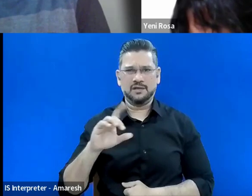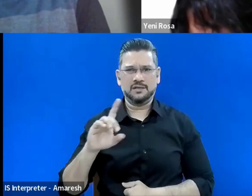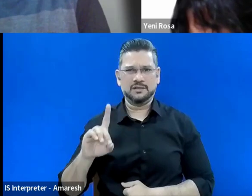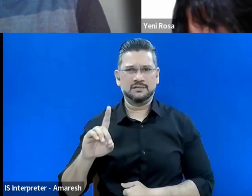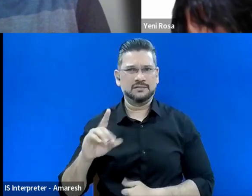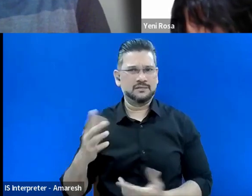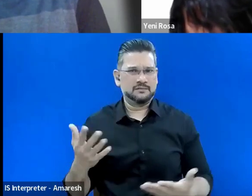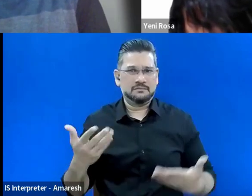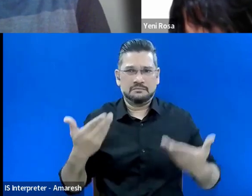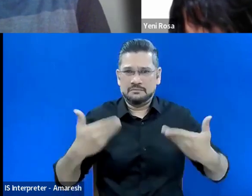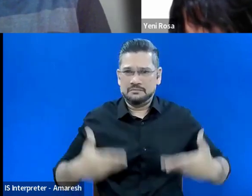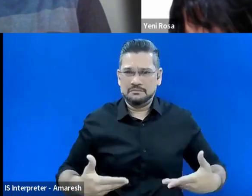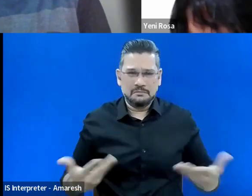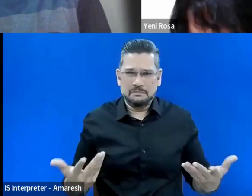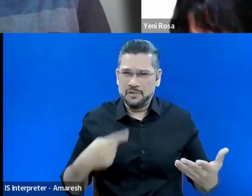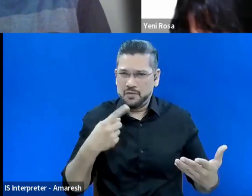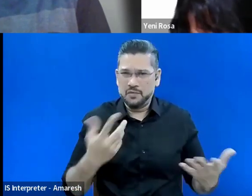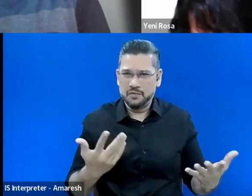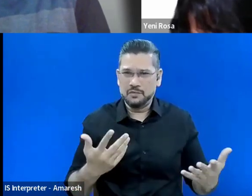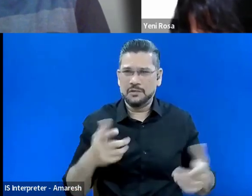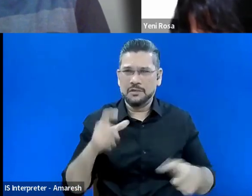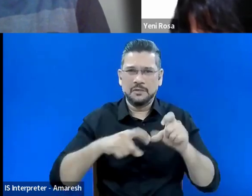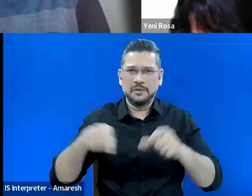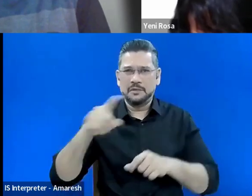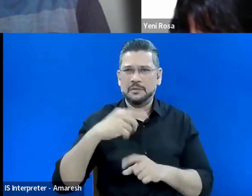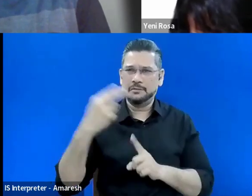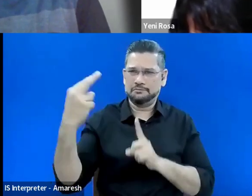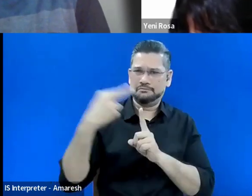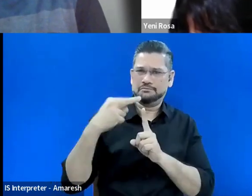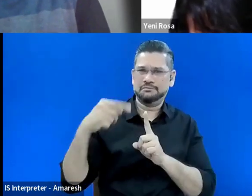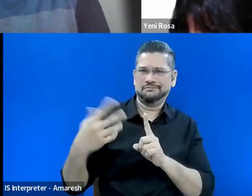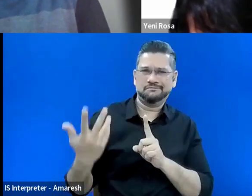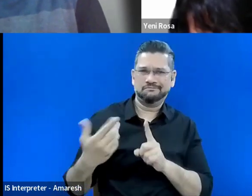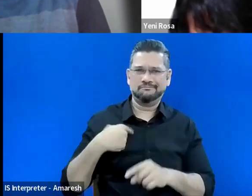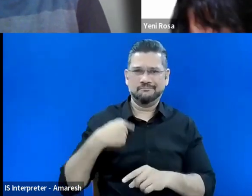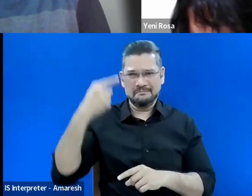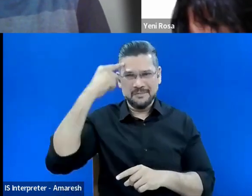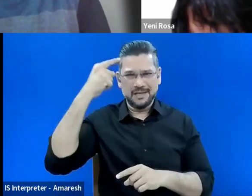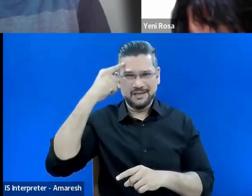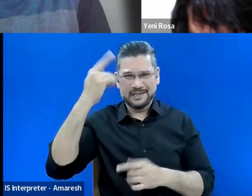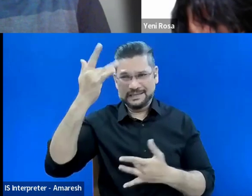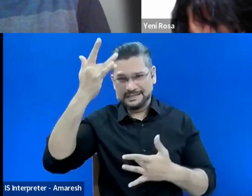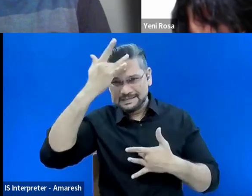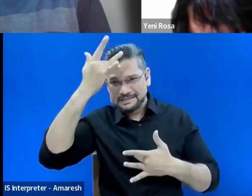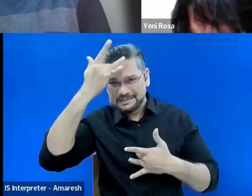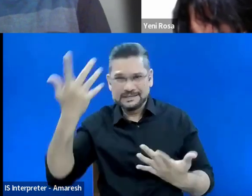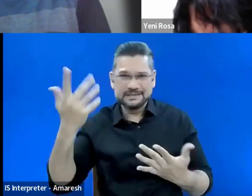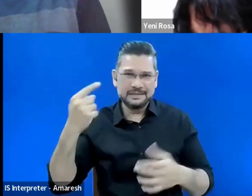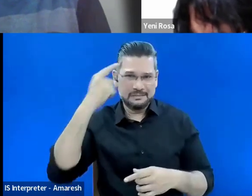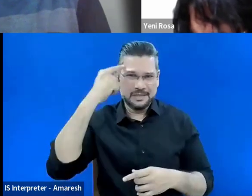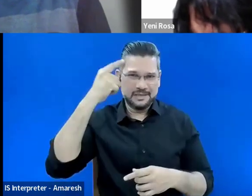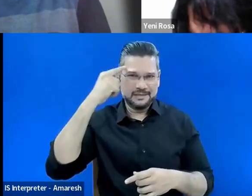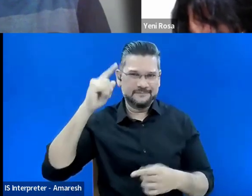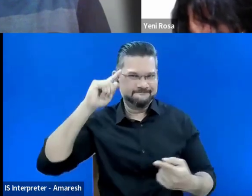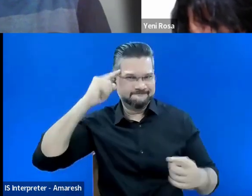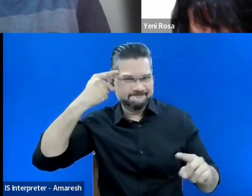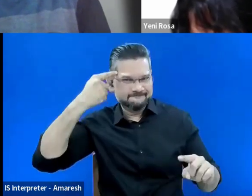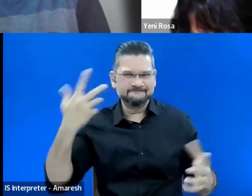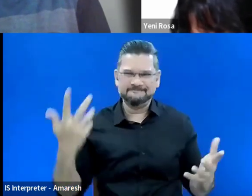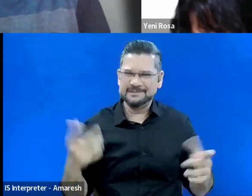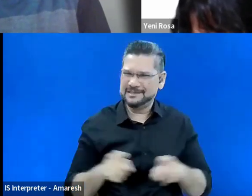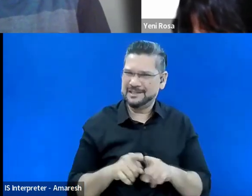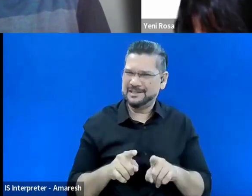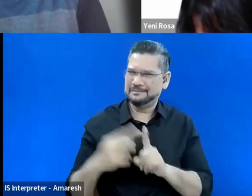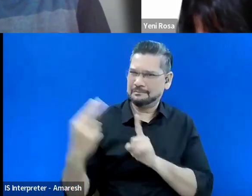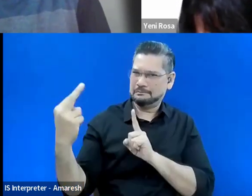as persons with mental illness, mental patients, persons of unsound mind, mad persons, and this confines us to